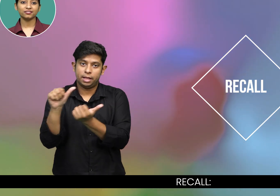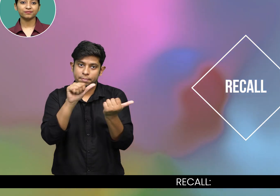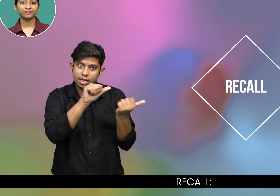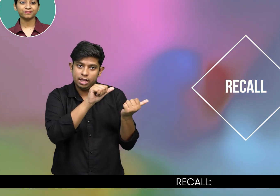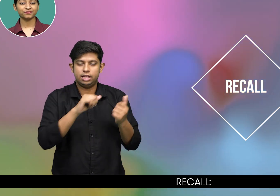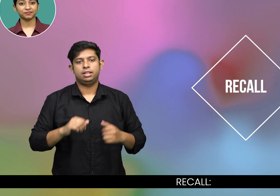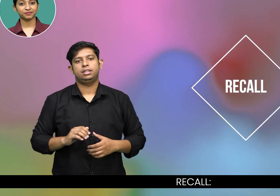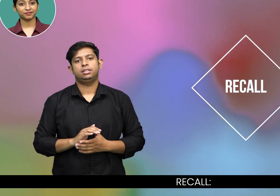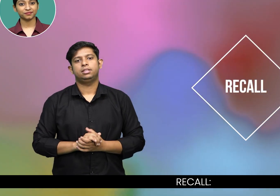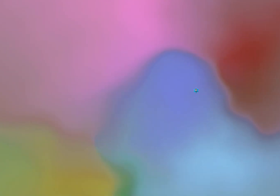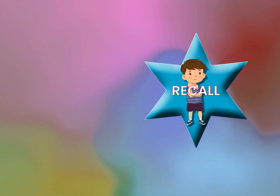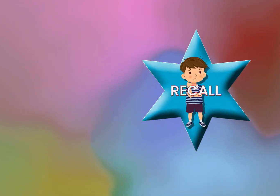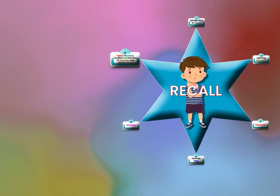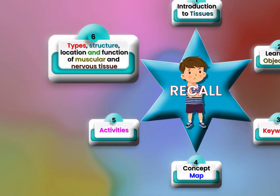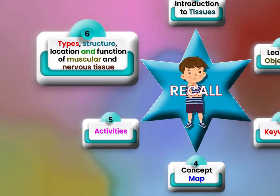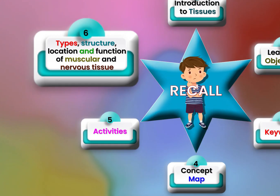Recall.